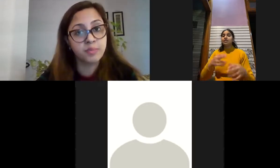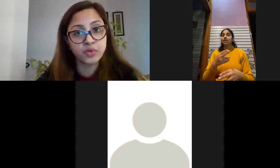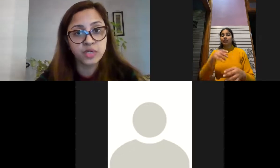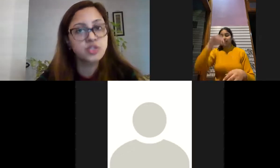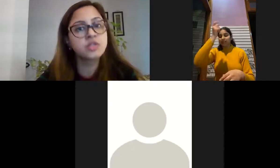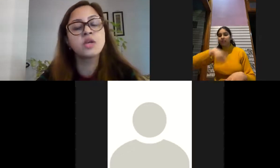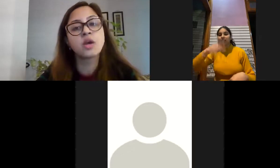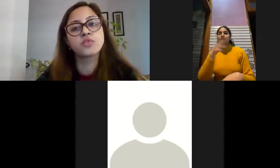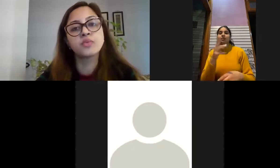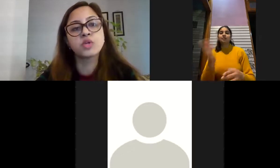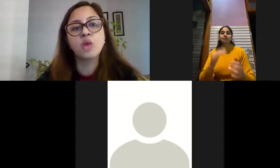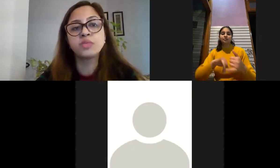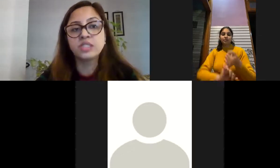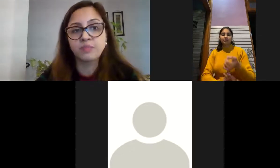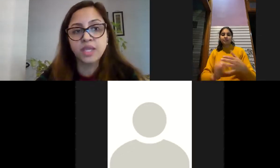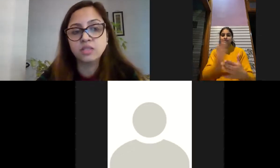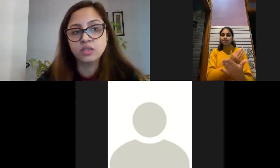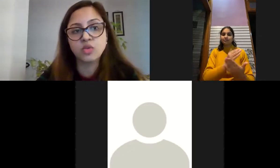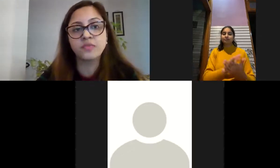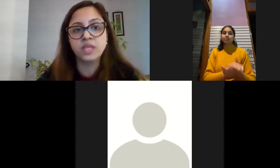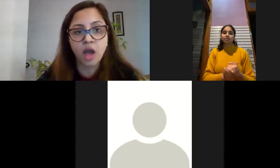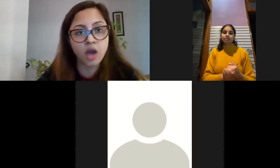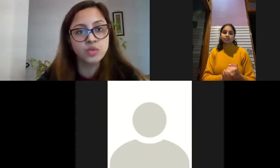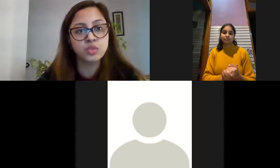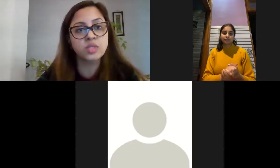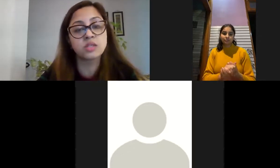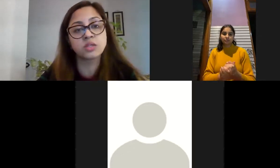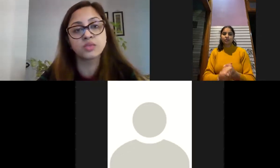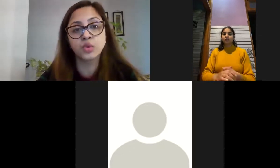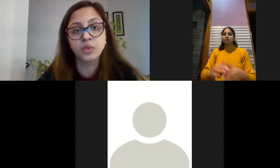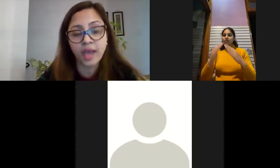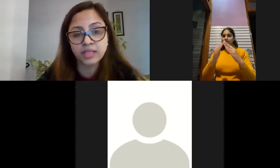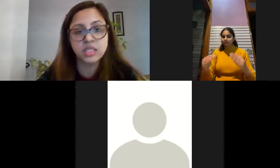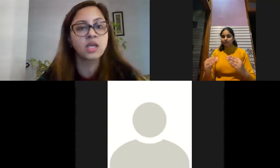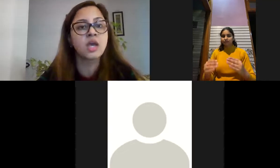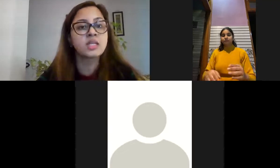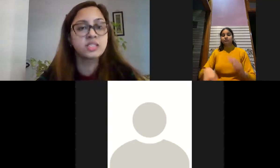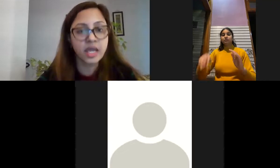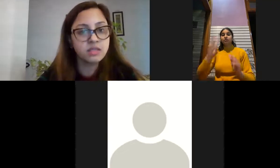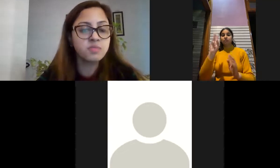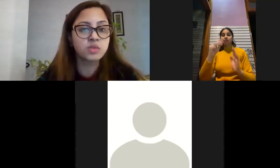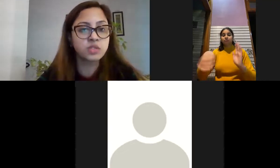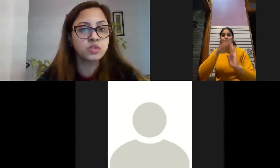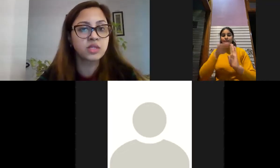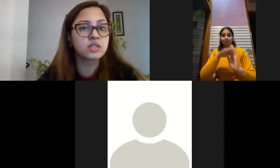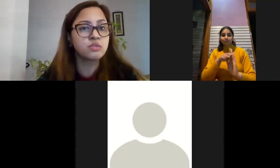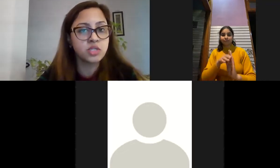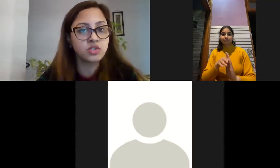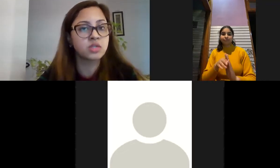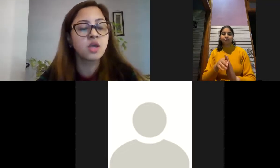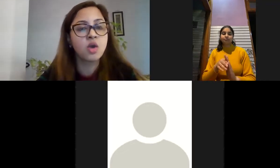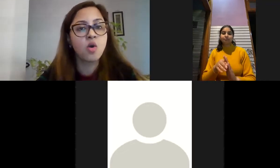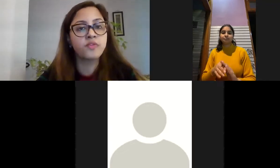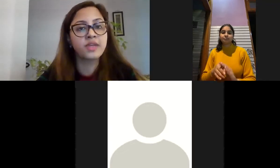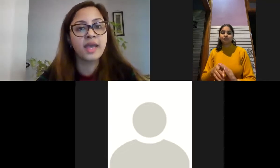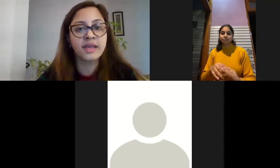physical separation from the common spaces of the house to the third floor attic tantamounts to an